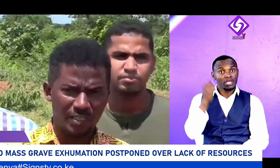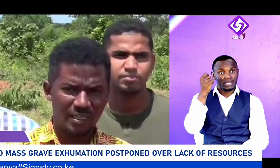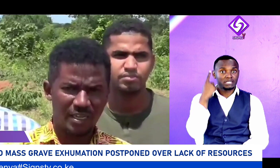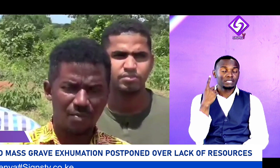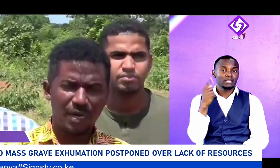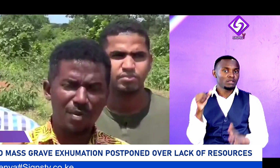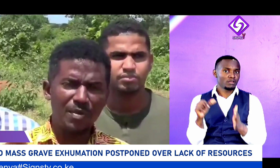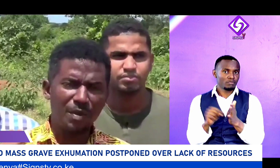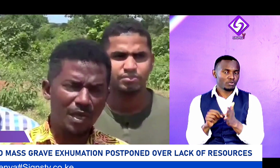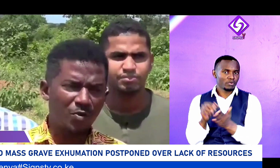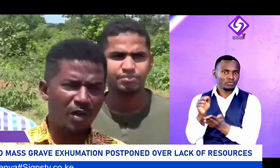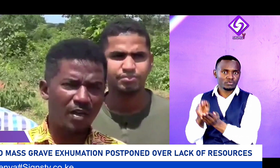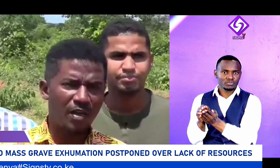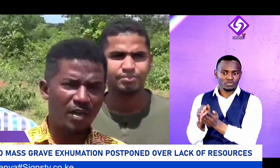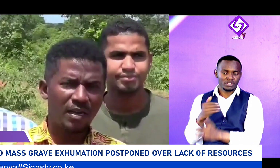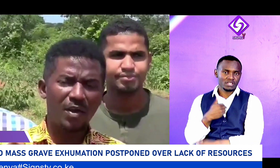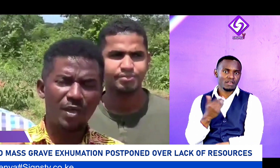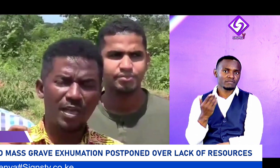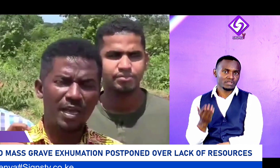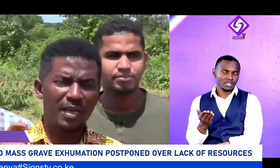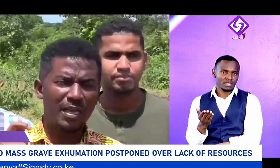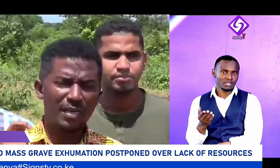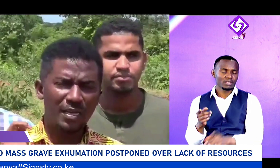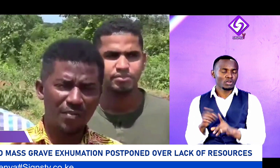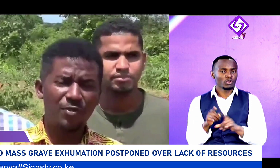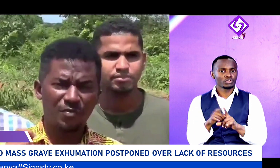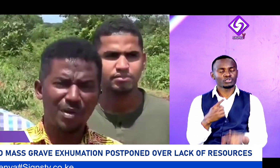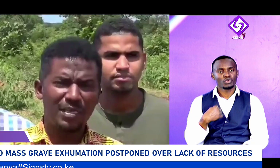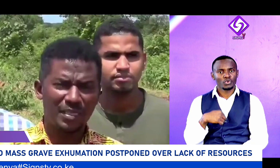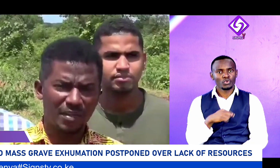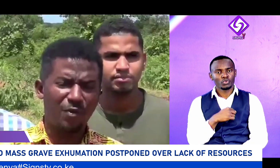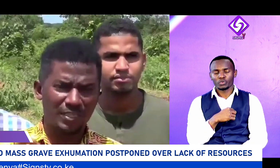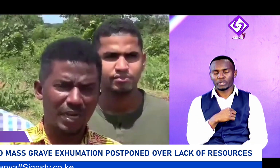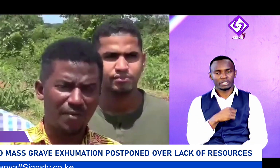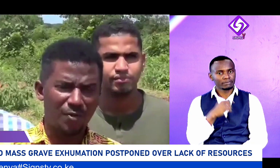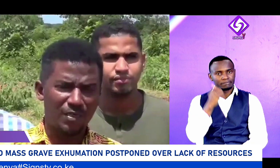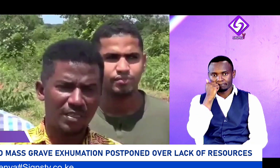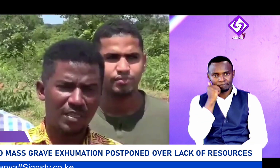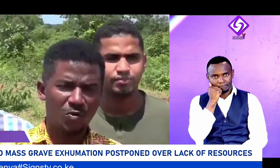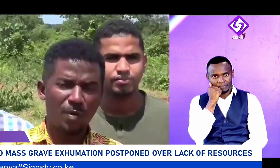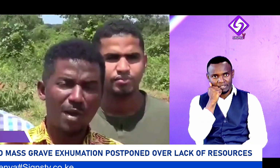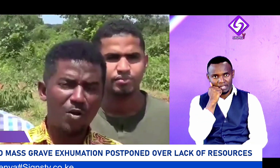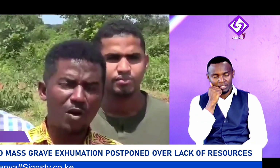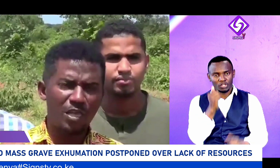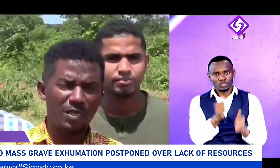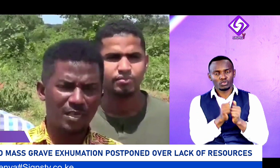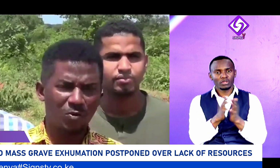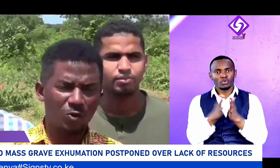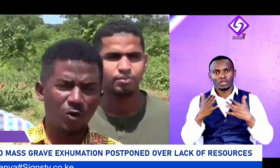storage pale mili imeekwa, na we are in grief with the families that have lost their loved ones, kwamba bado hawajaweza